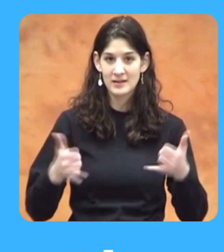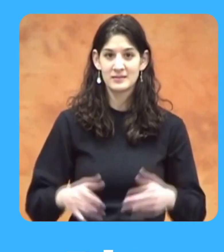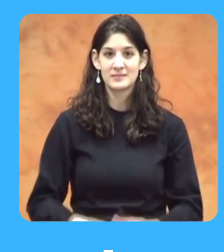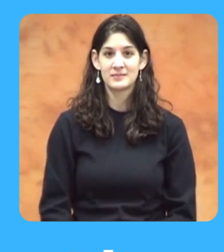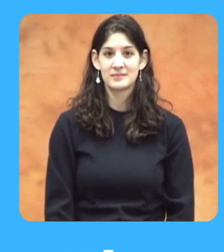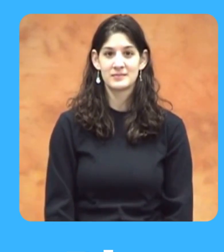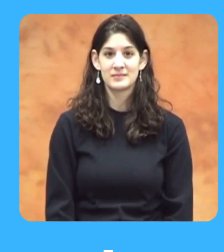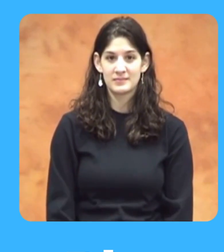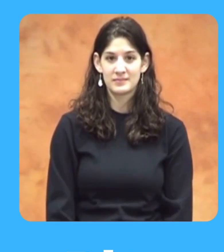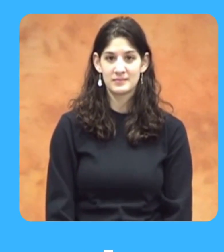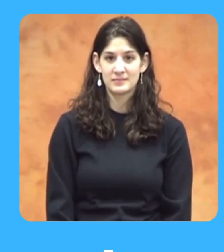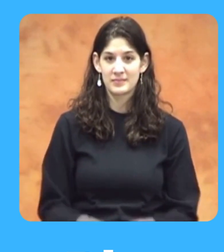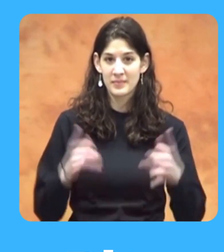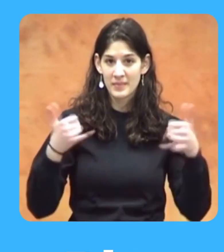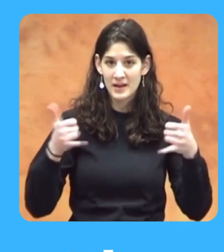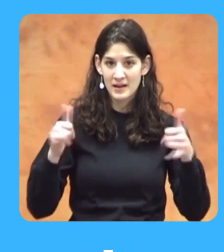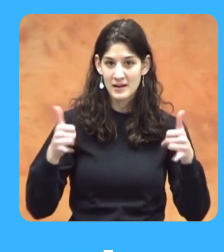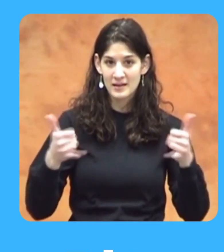Play.